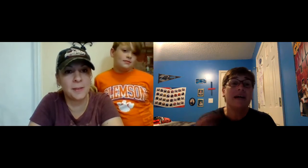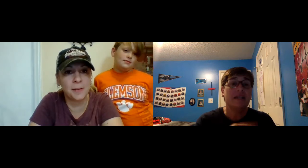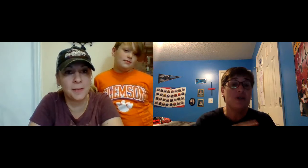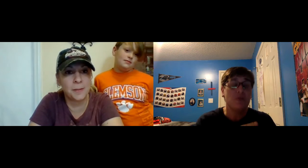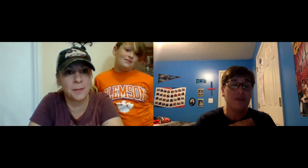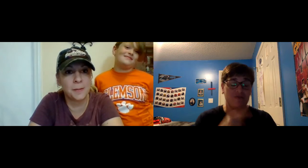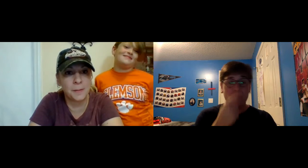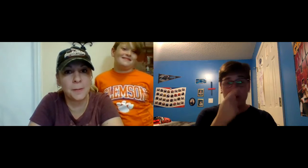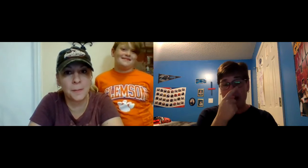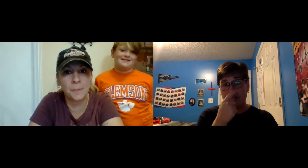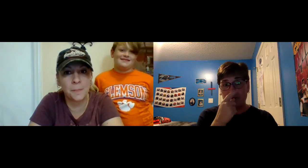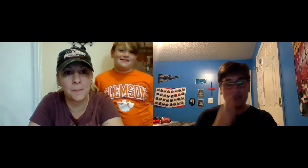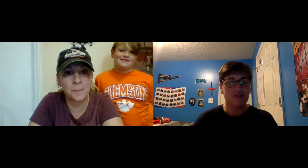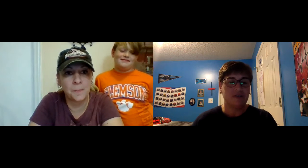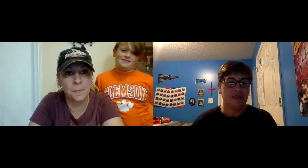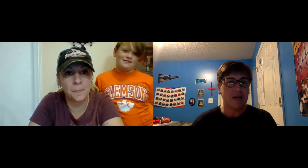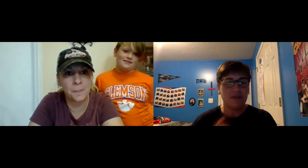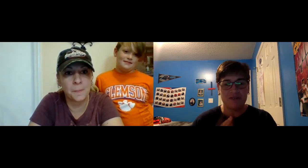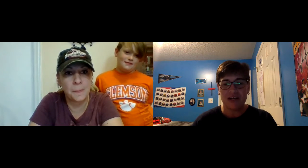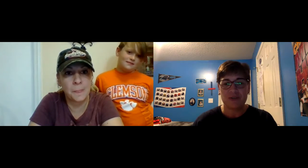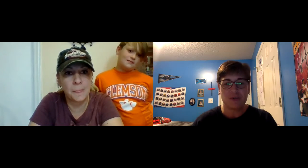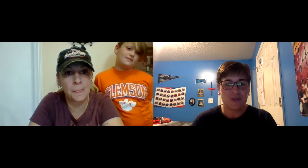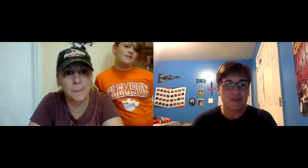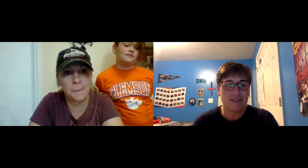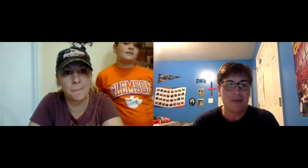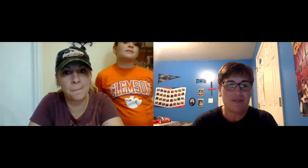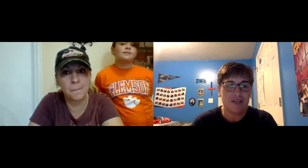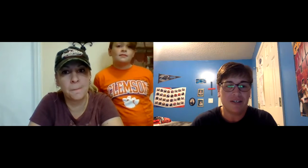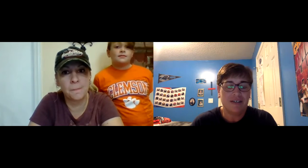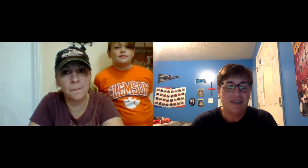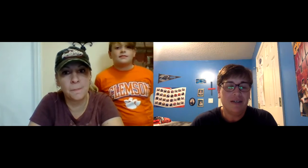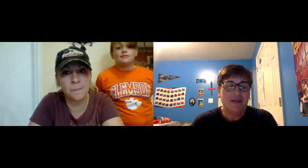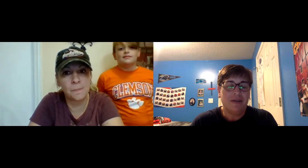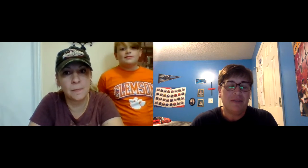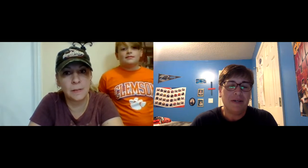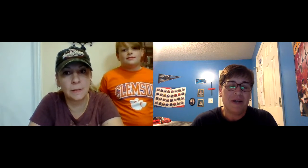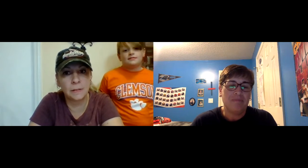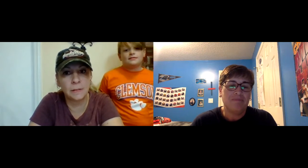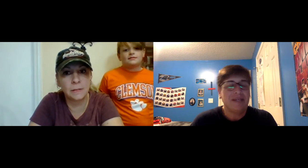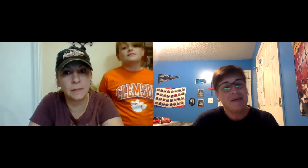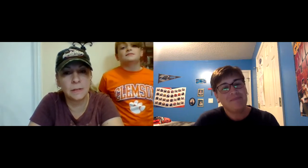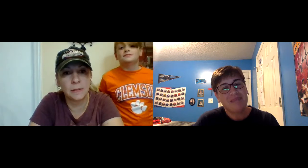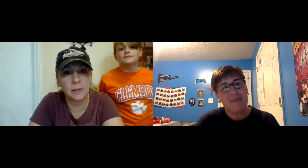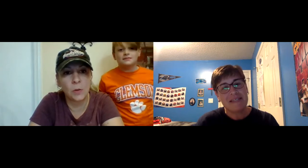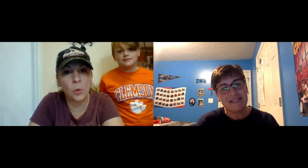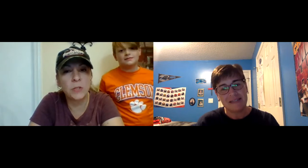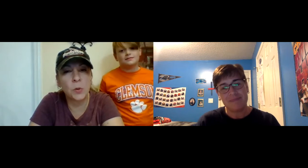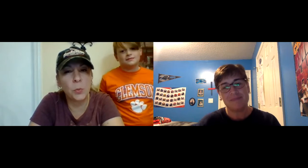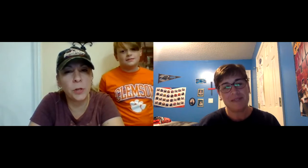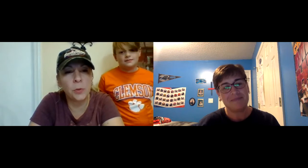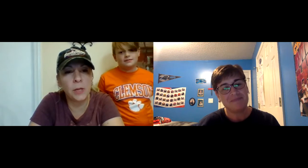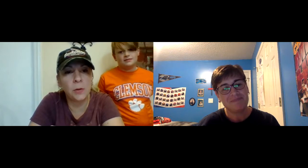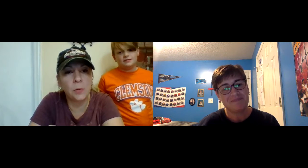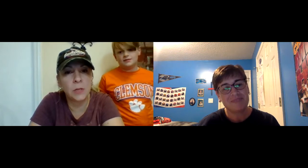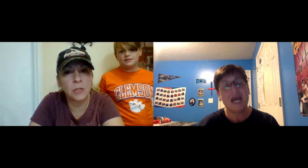but I interpreted for a high school student, a couple different high school students, and that was fun. But yeah, I miss it. What school